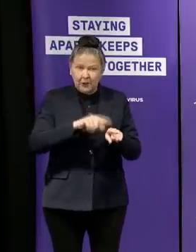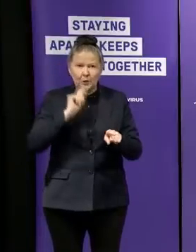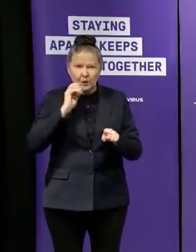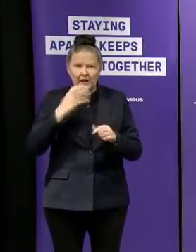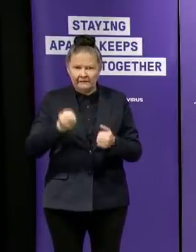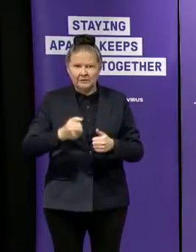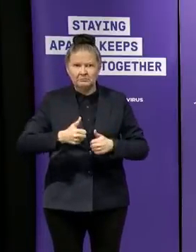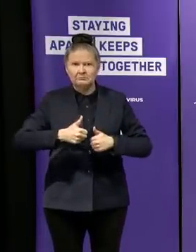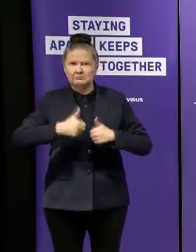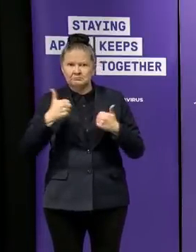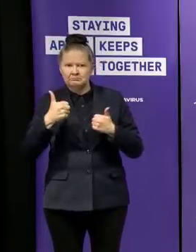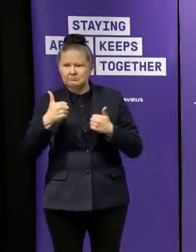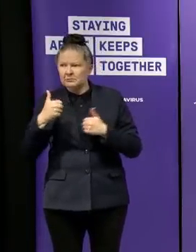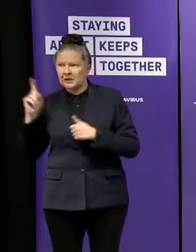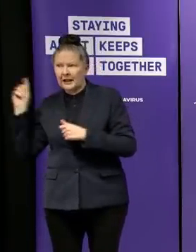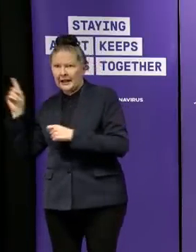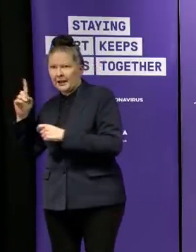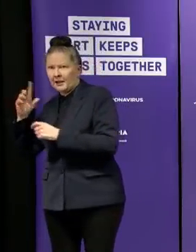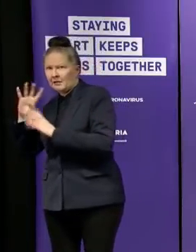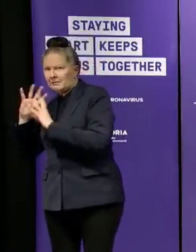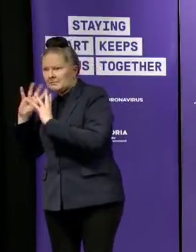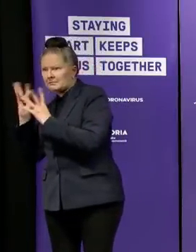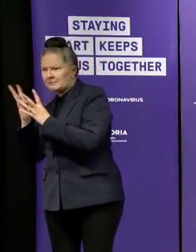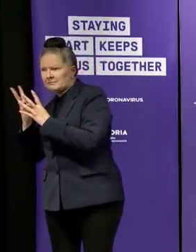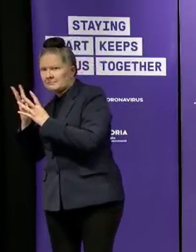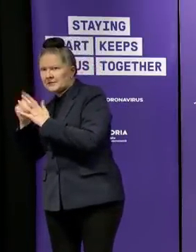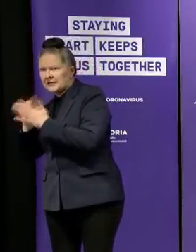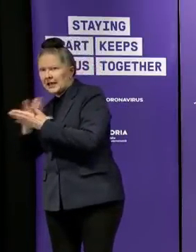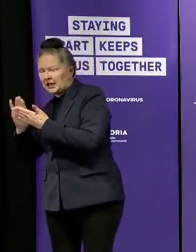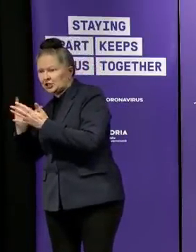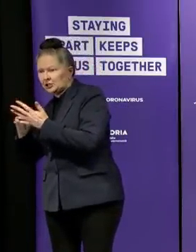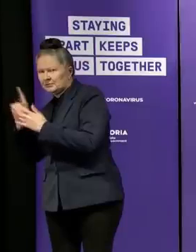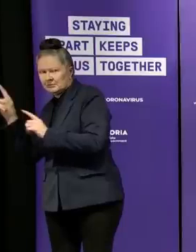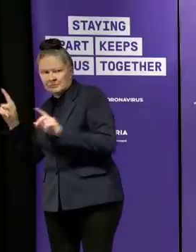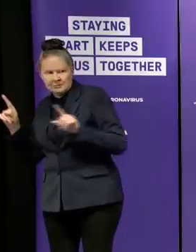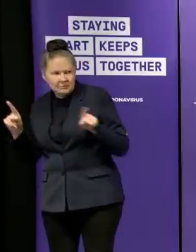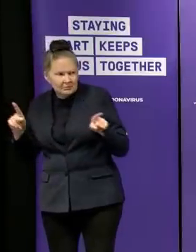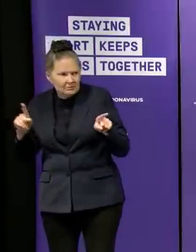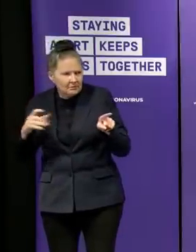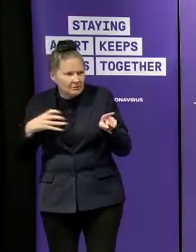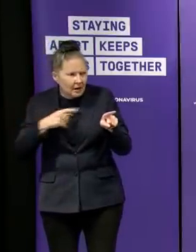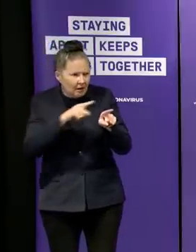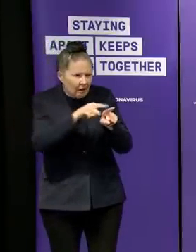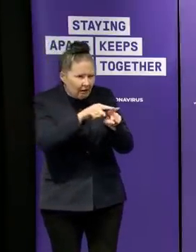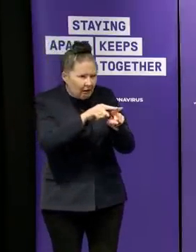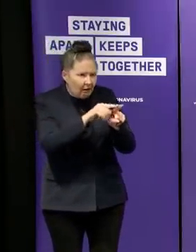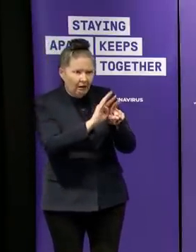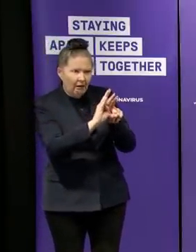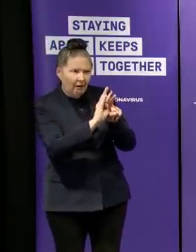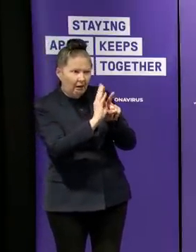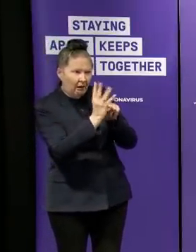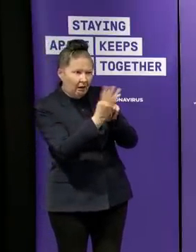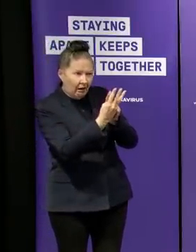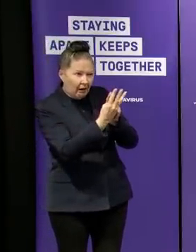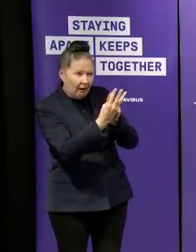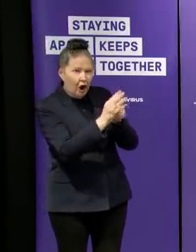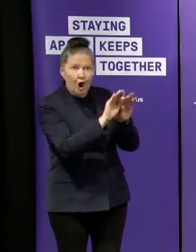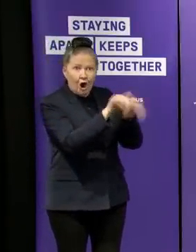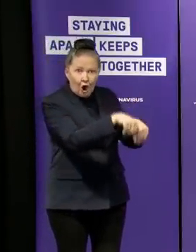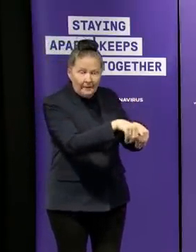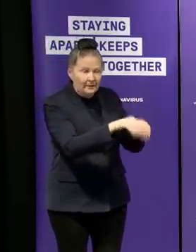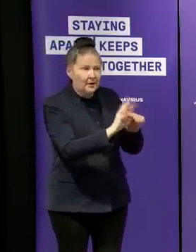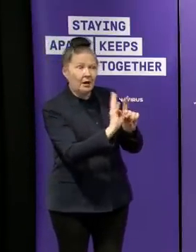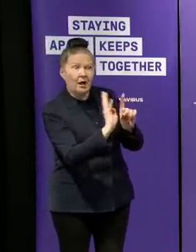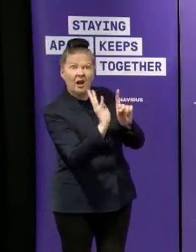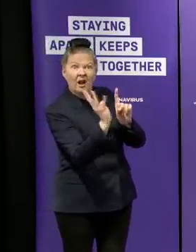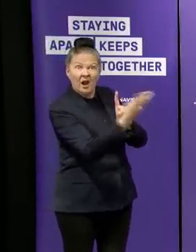on cohorting. So the notion of the case gets isolated, the close contact gets isolated, and their contact gets isolated. That